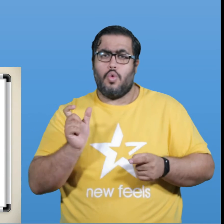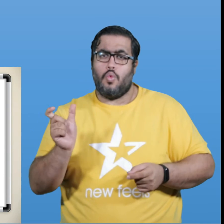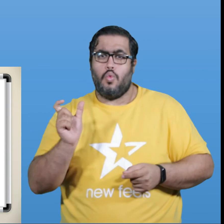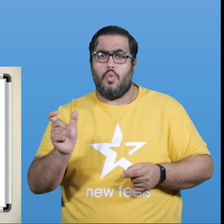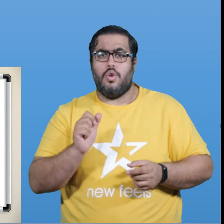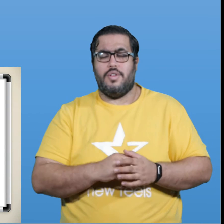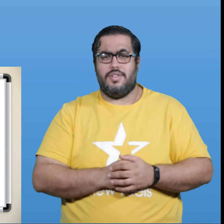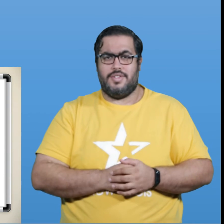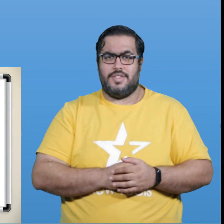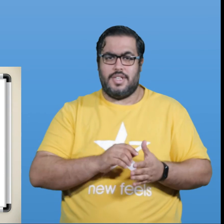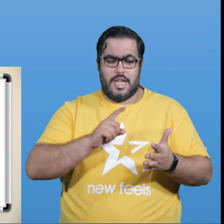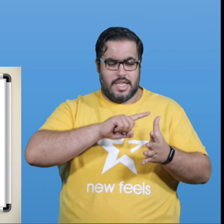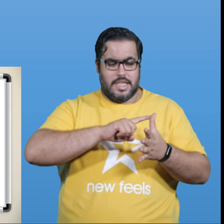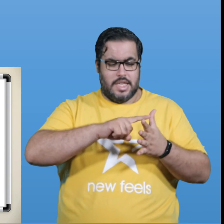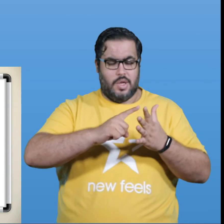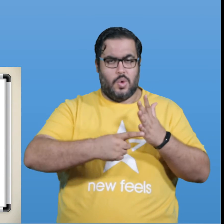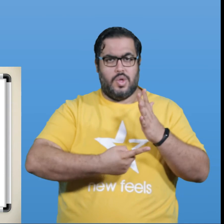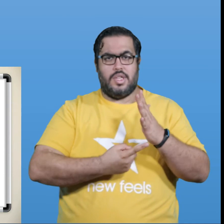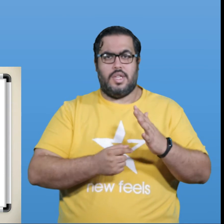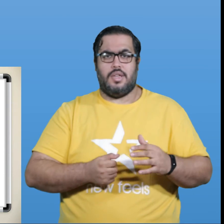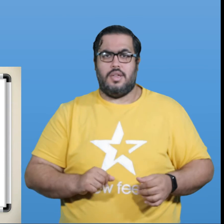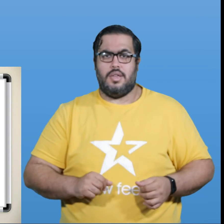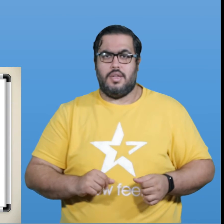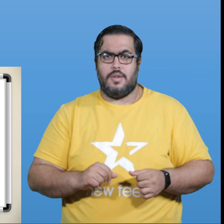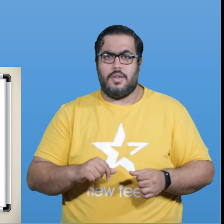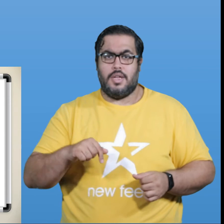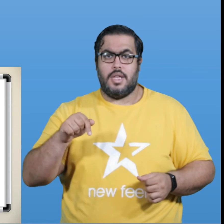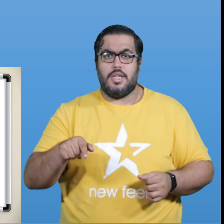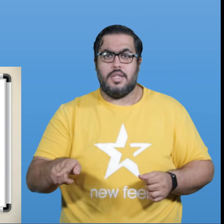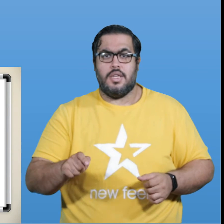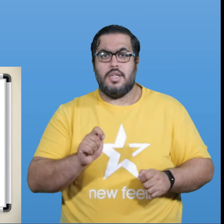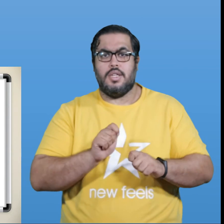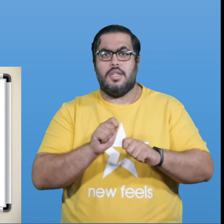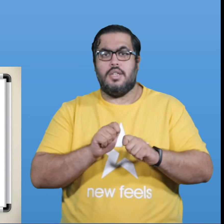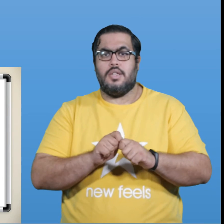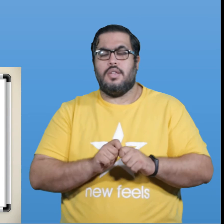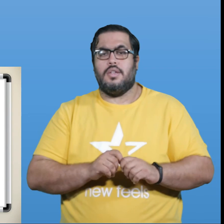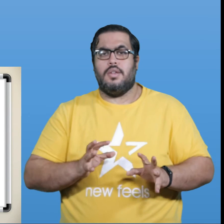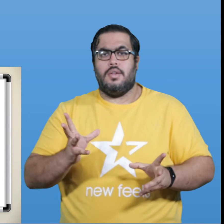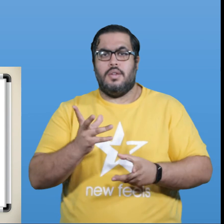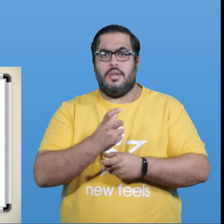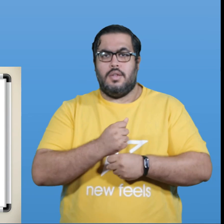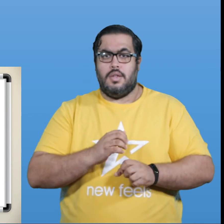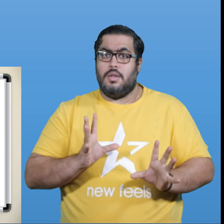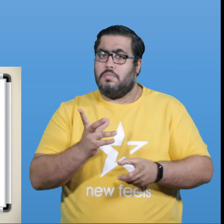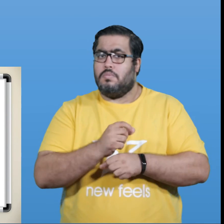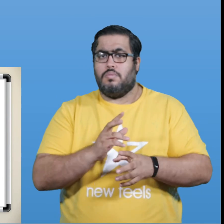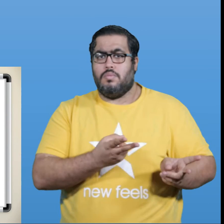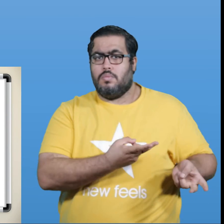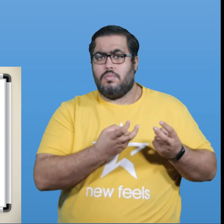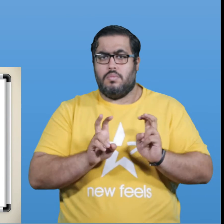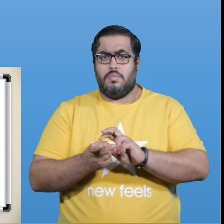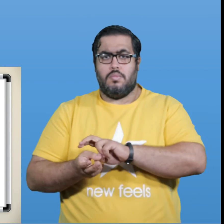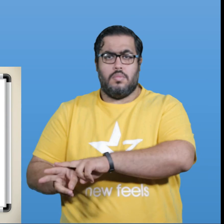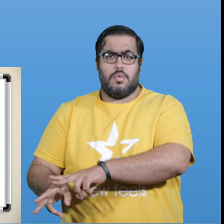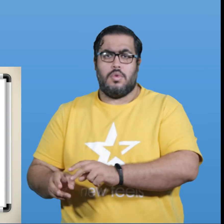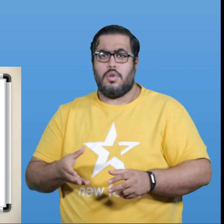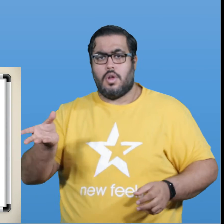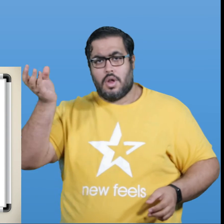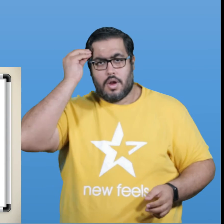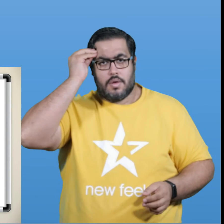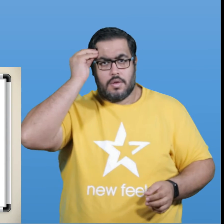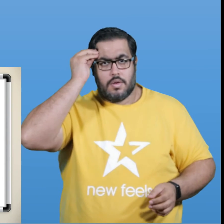and you have them right in front of you. Okay, so these are the tips for the paraphrasing. What do we mean by paraphrasing? We want to understand the